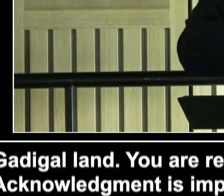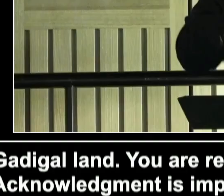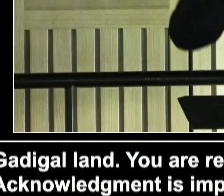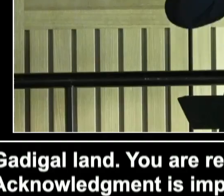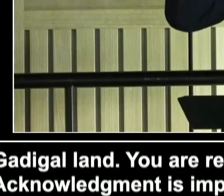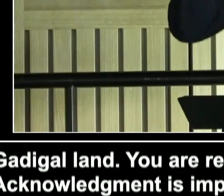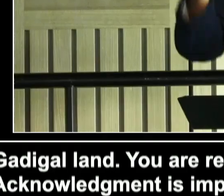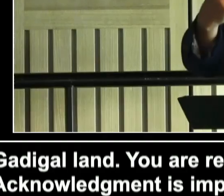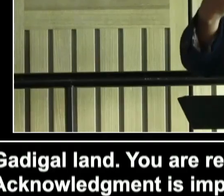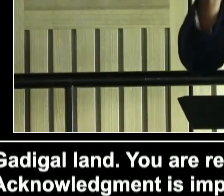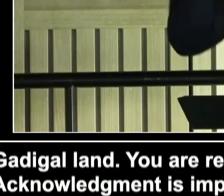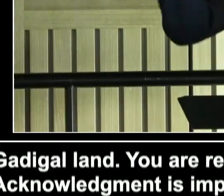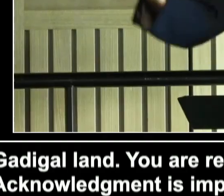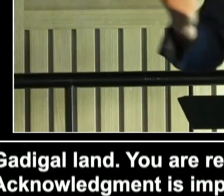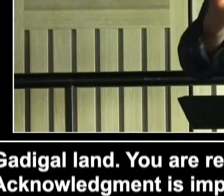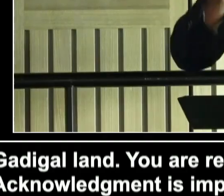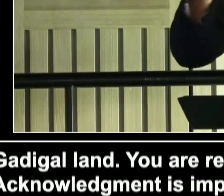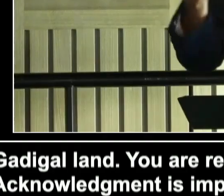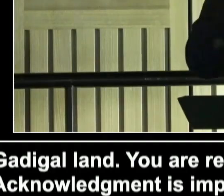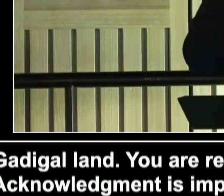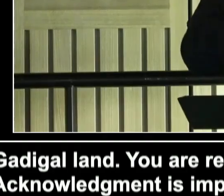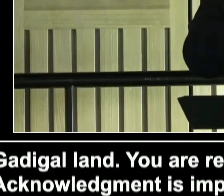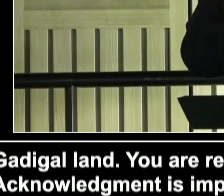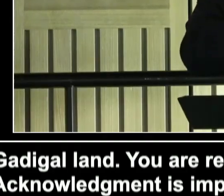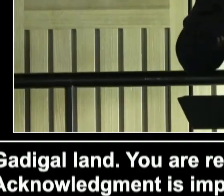other, respect each other.